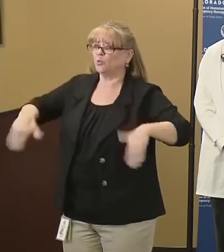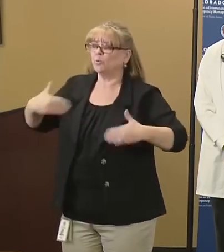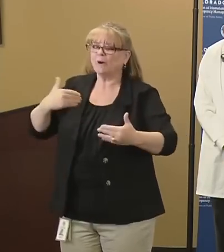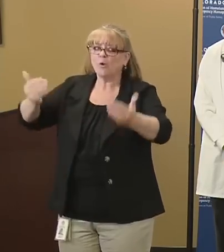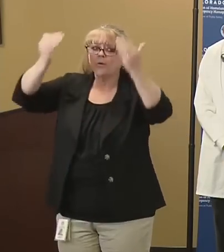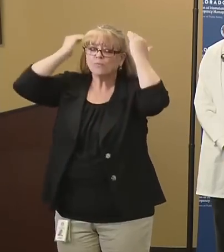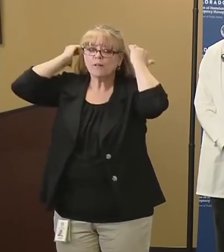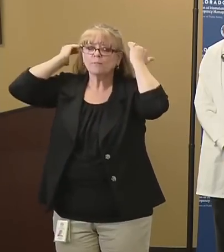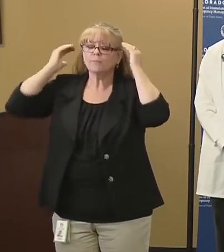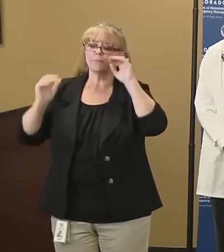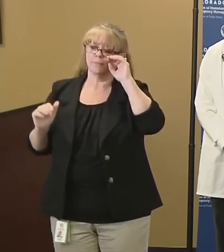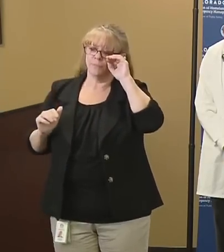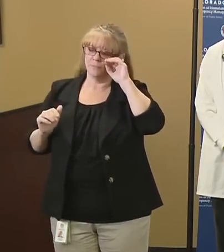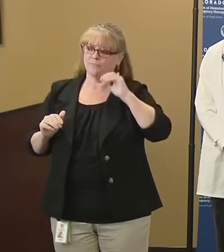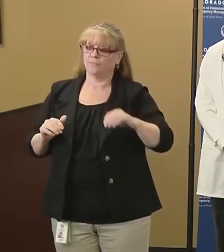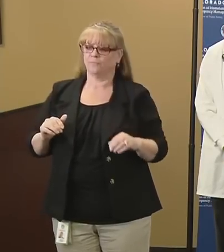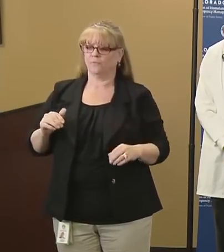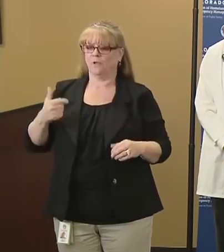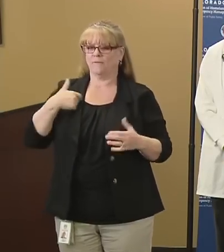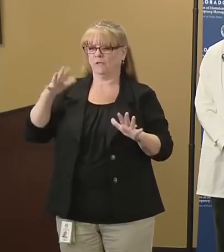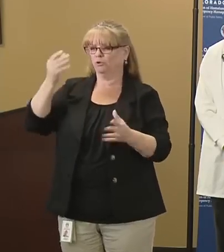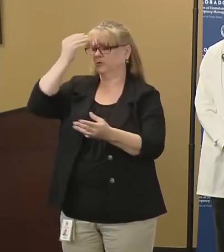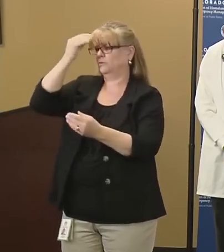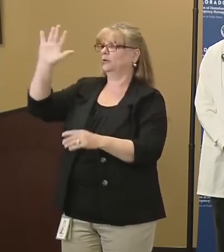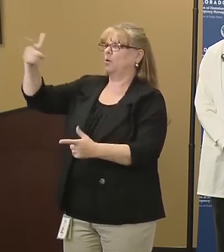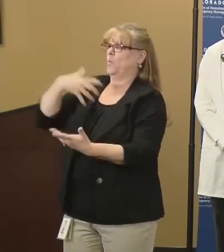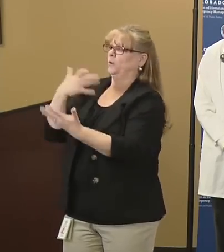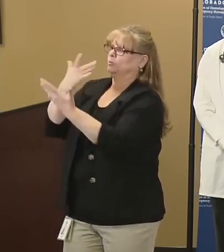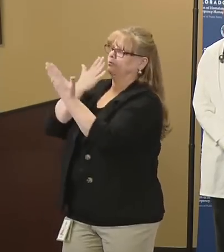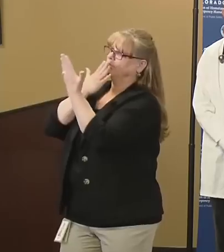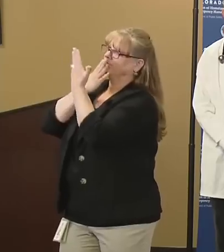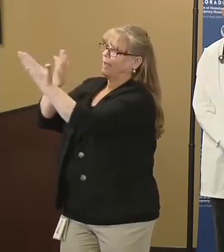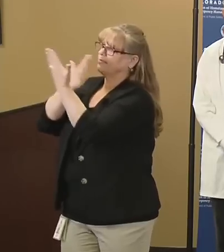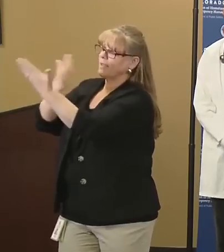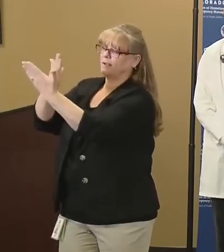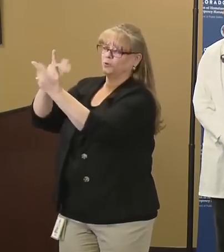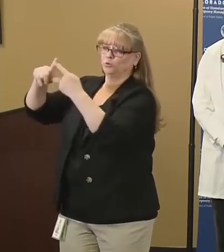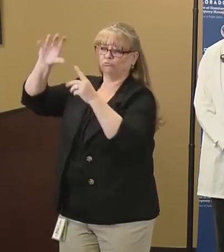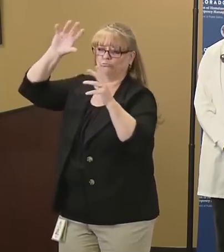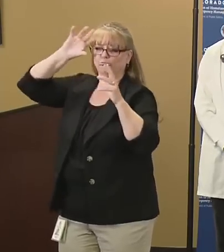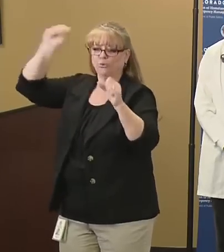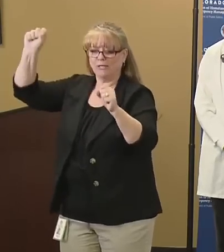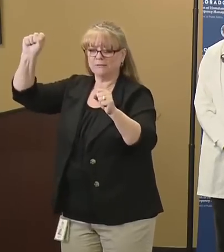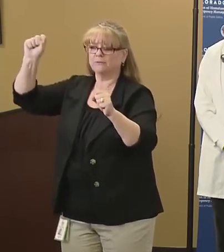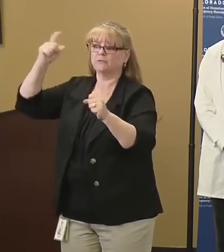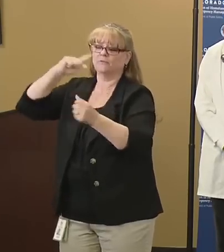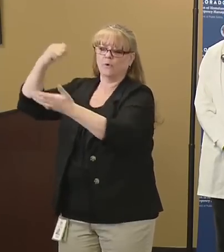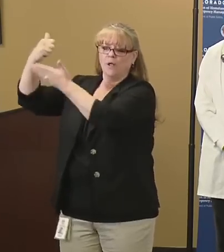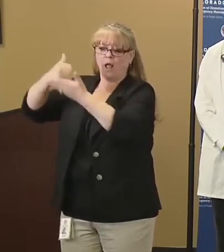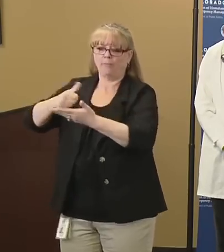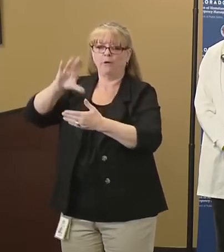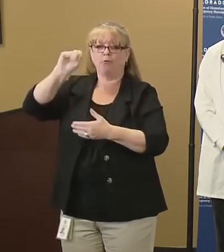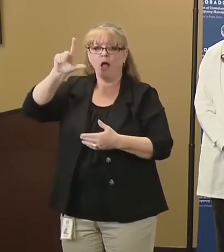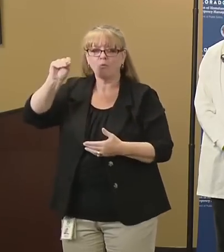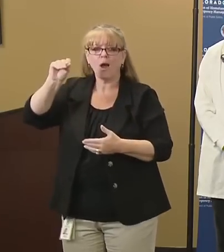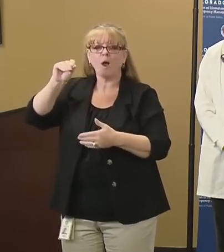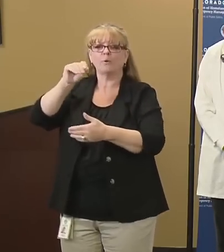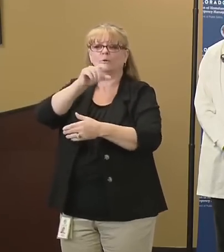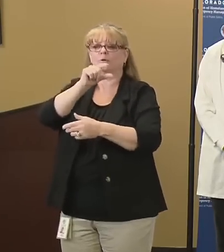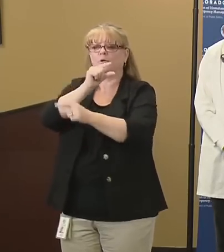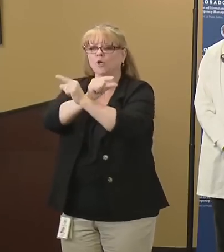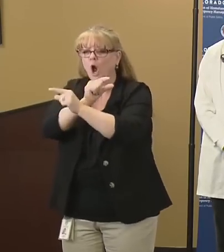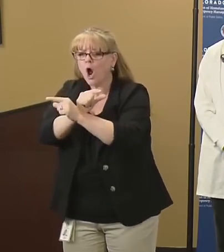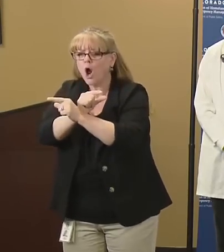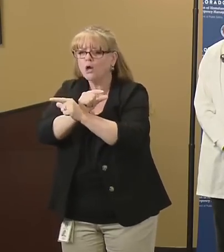President our gratitude for the important work of the Colorado National Guard and the Army Corps of Engineers already on the ground here